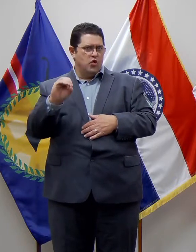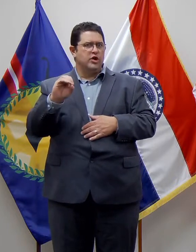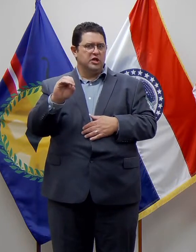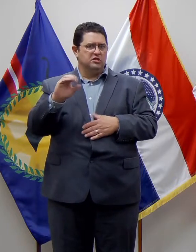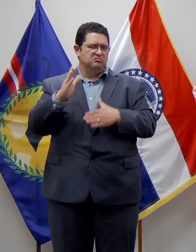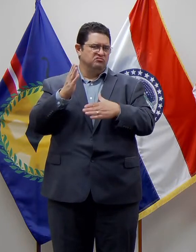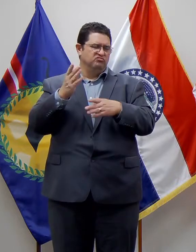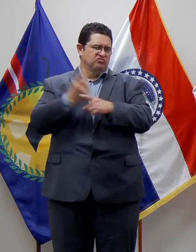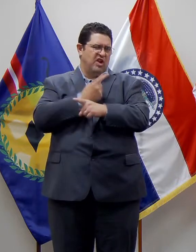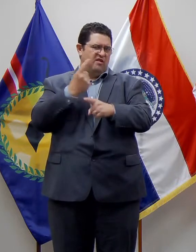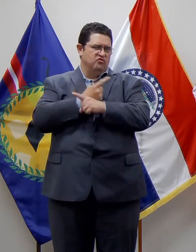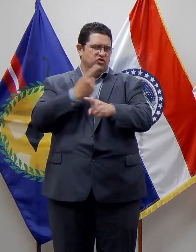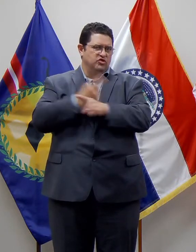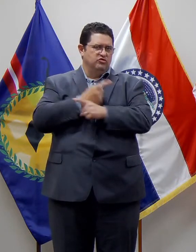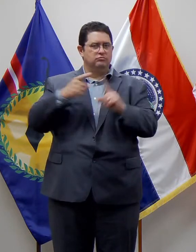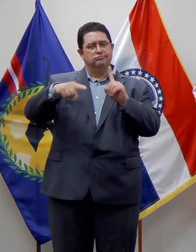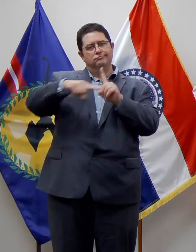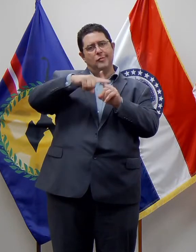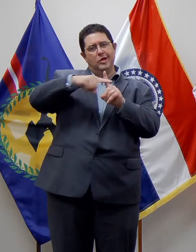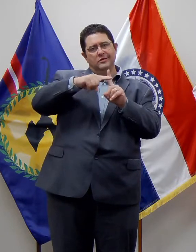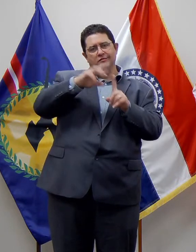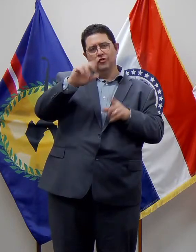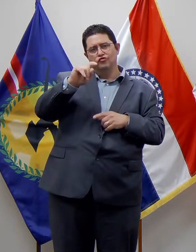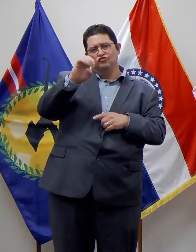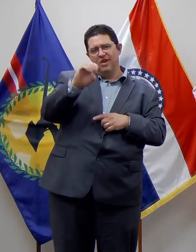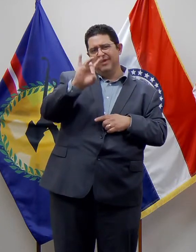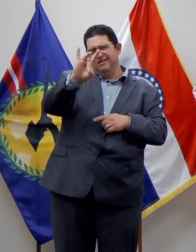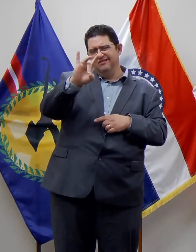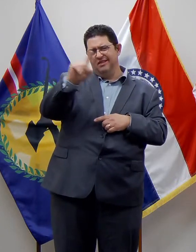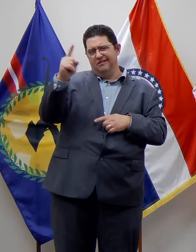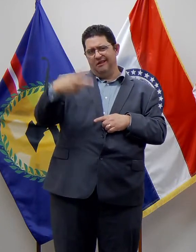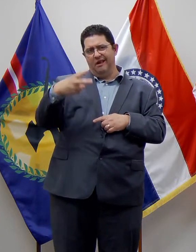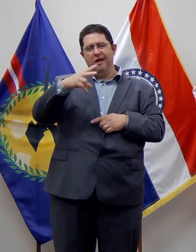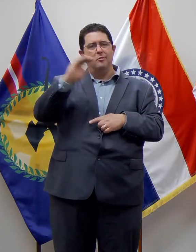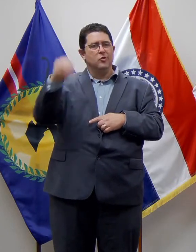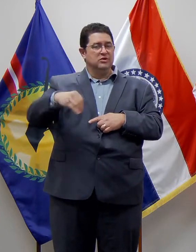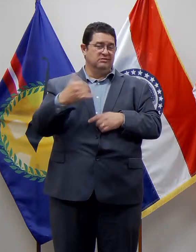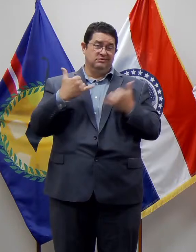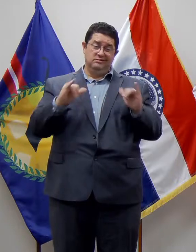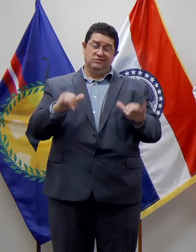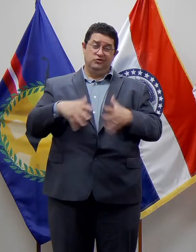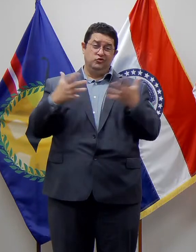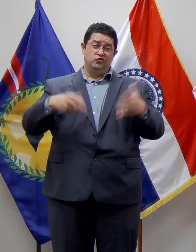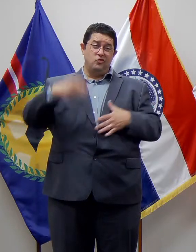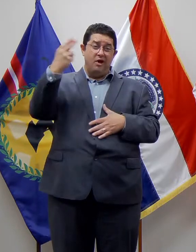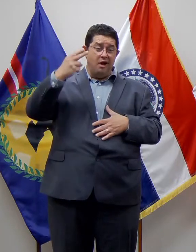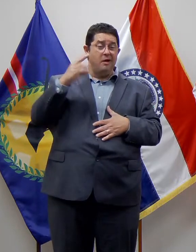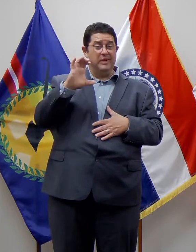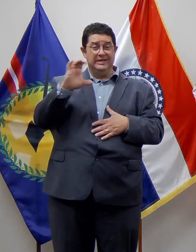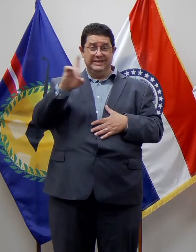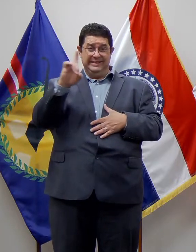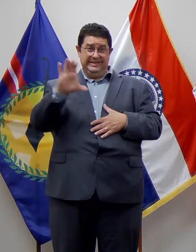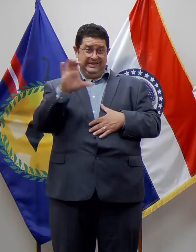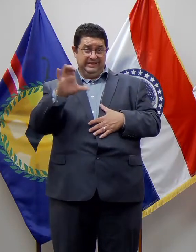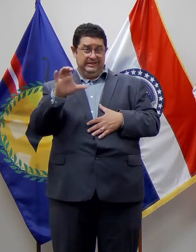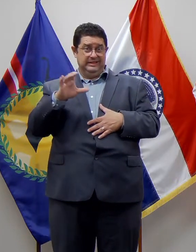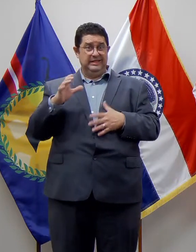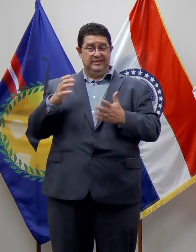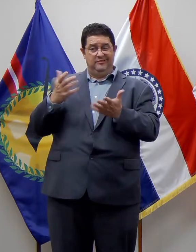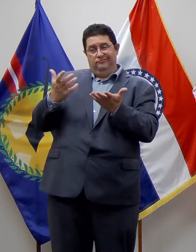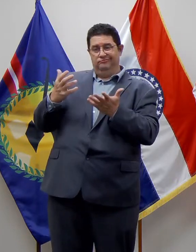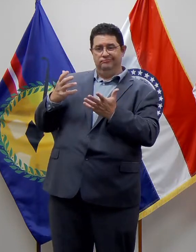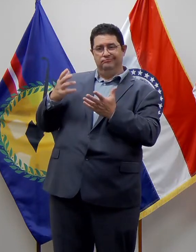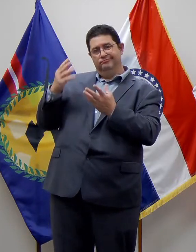on average, a positivity rate of about 8.5%, which is still too high by CDC standards, still falls under